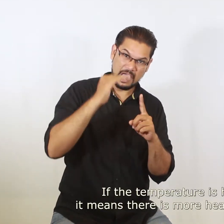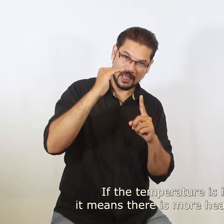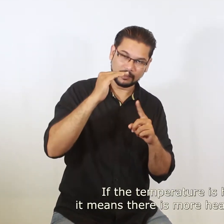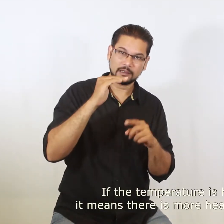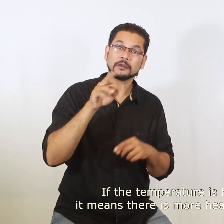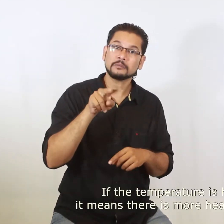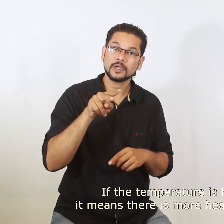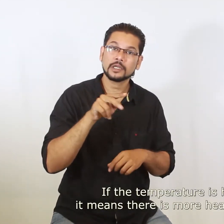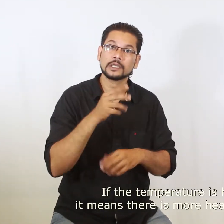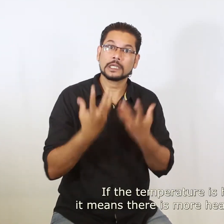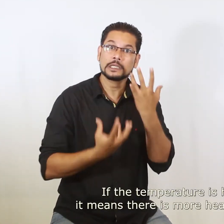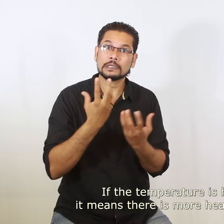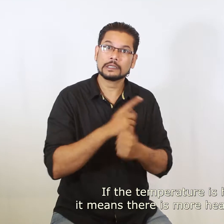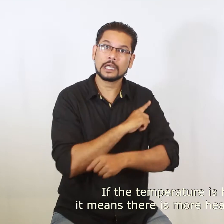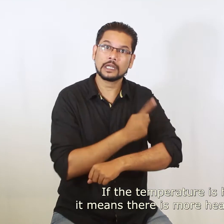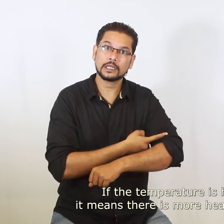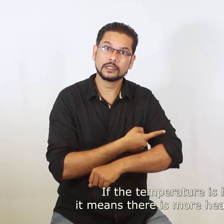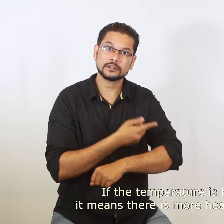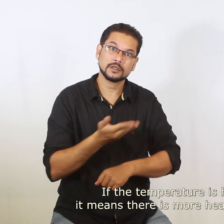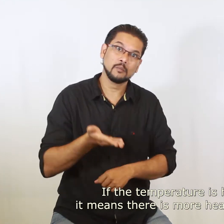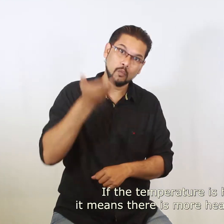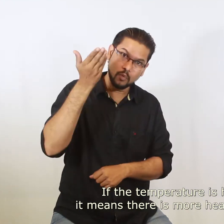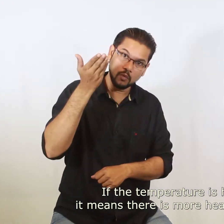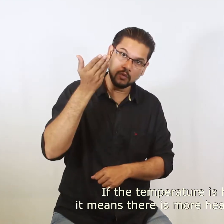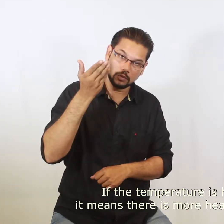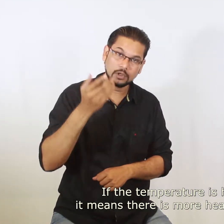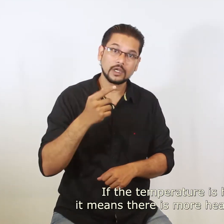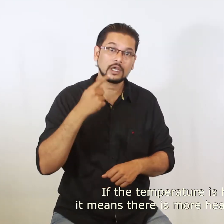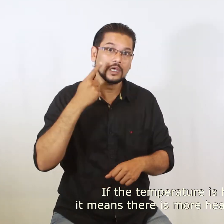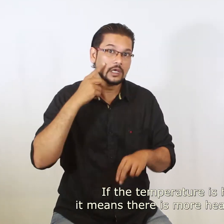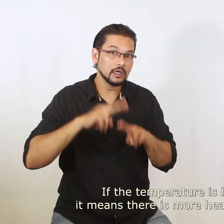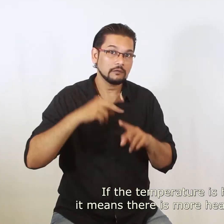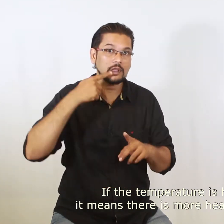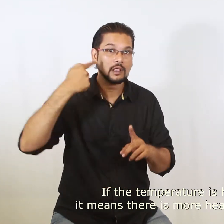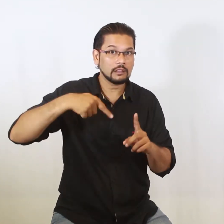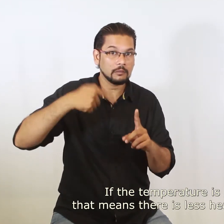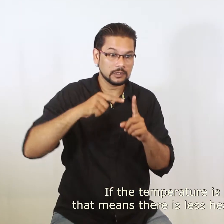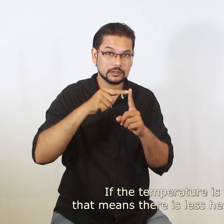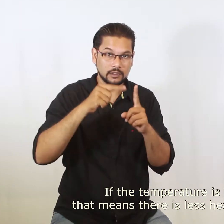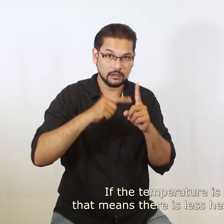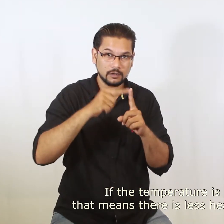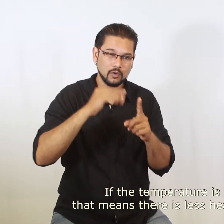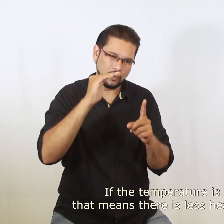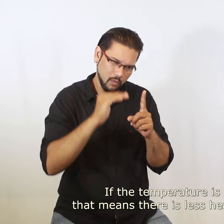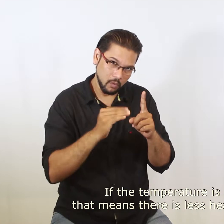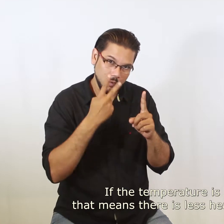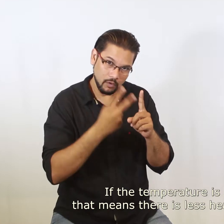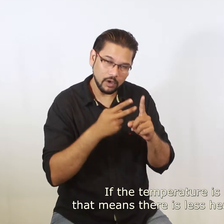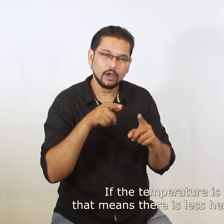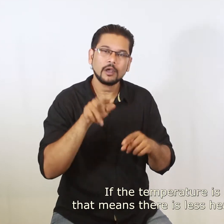If the temperature is high, it means there is more heat energy. If the temperature is low, that means